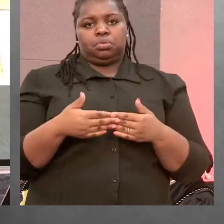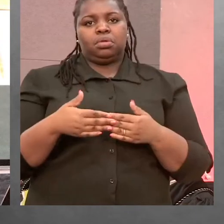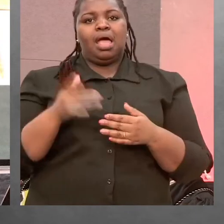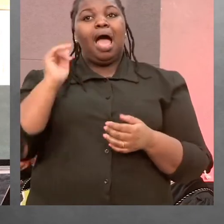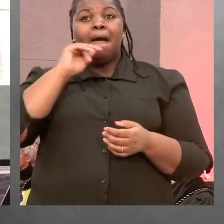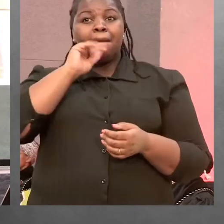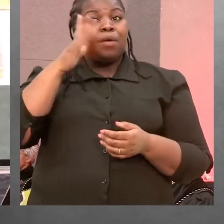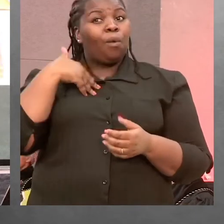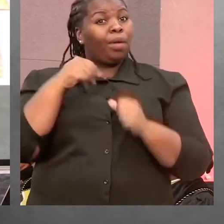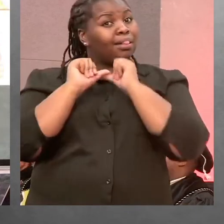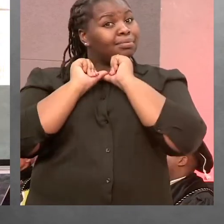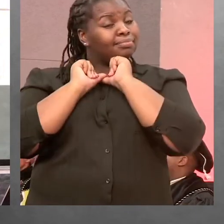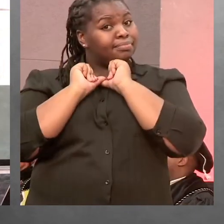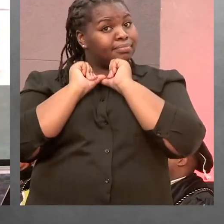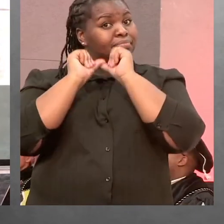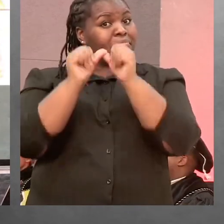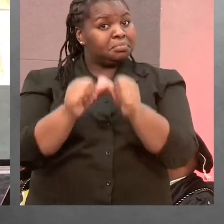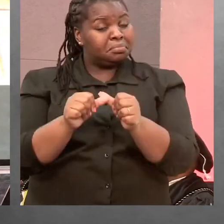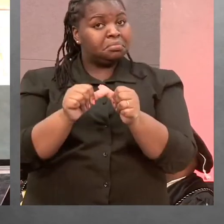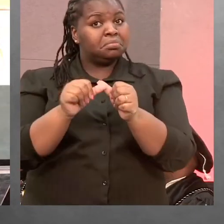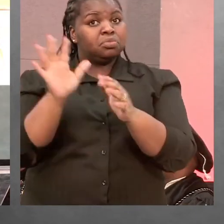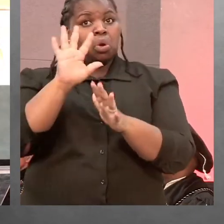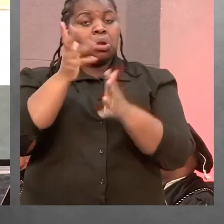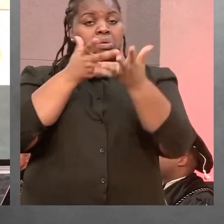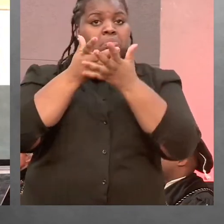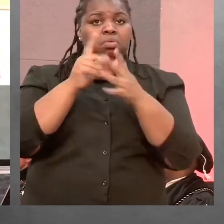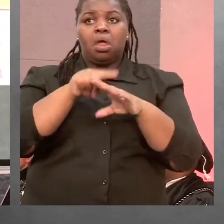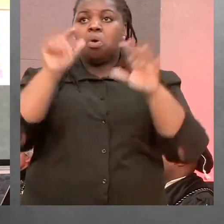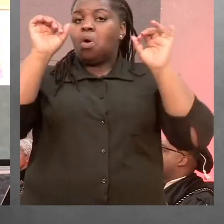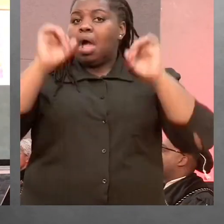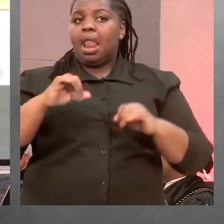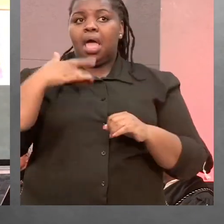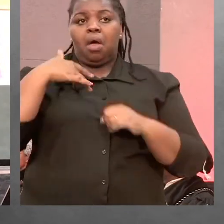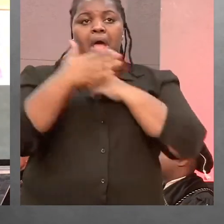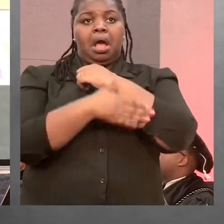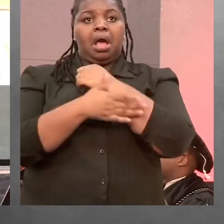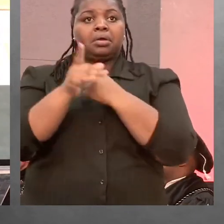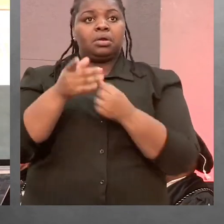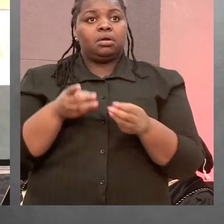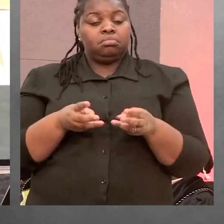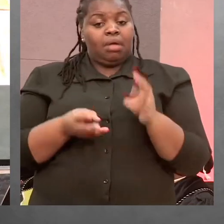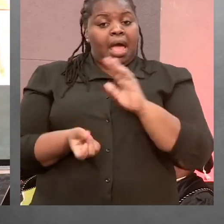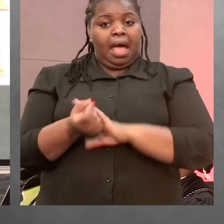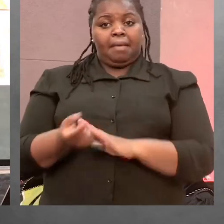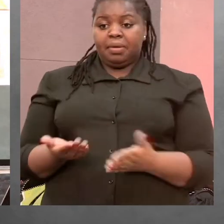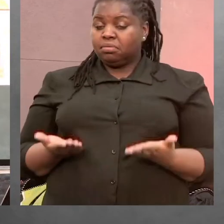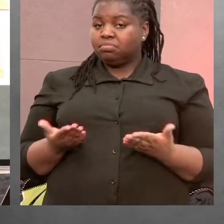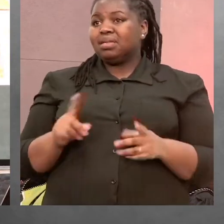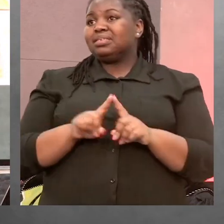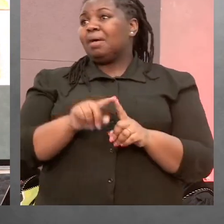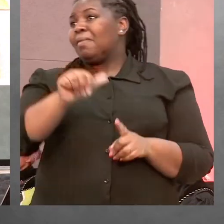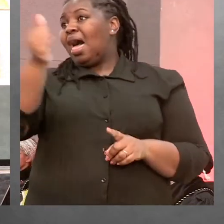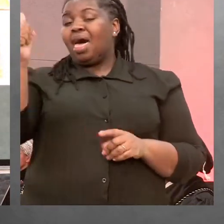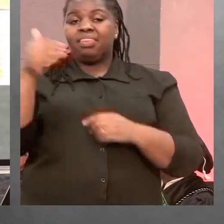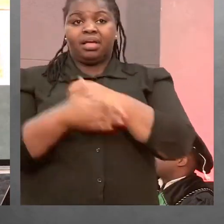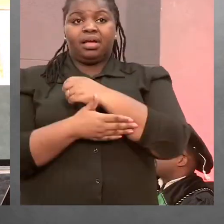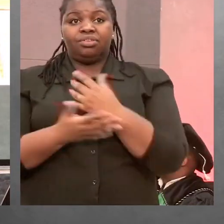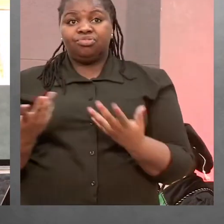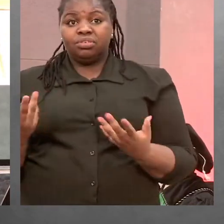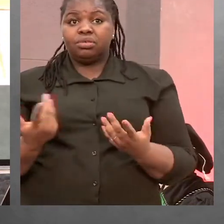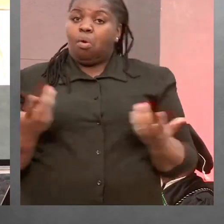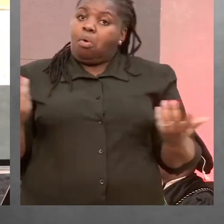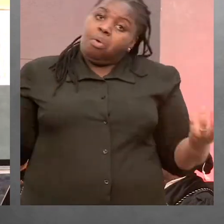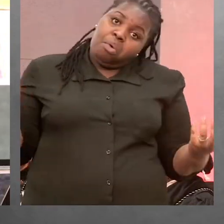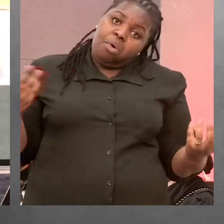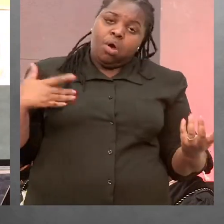Are we going to continue to disengage? Are we going to allow our country to go the way of the rest of the continent? Or are we